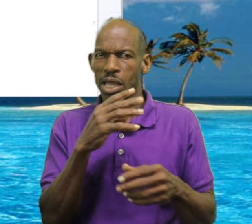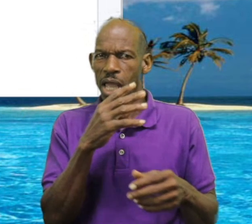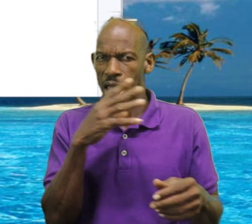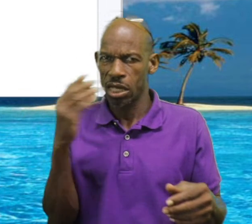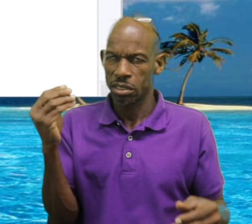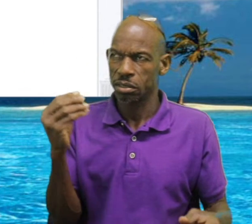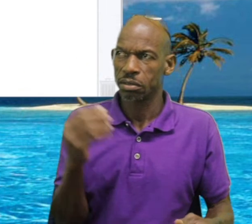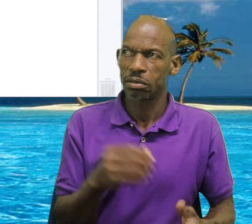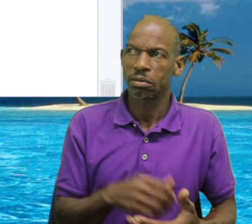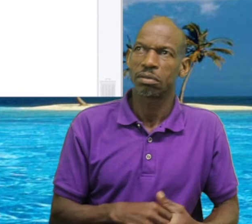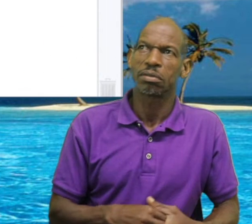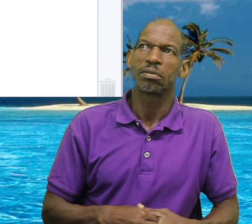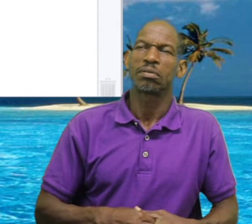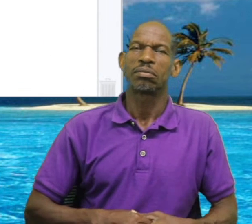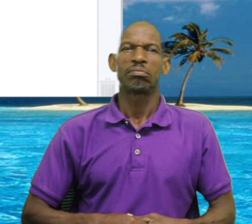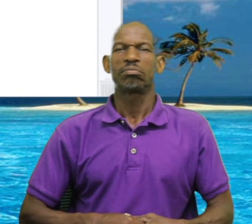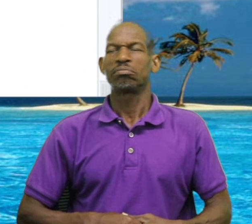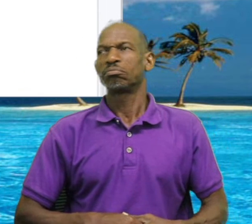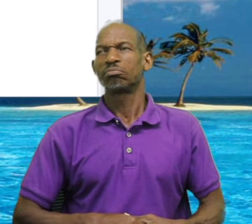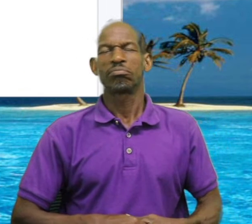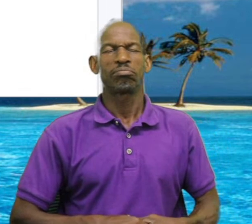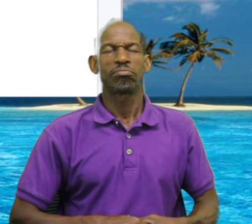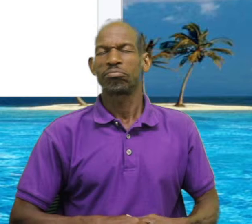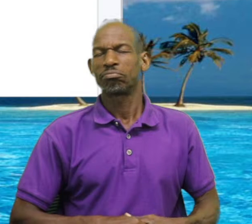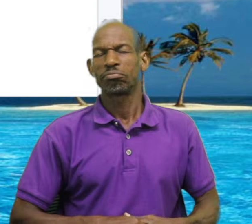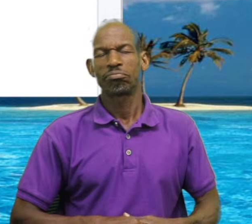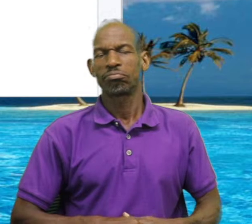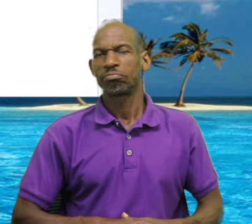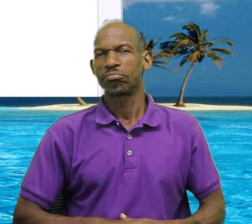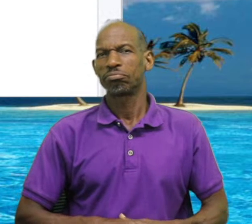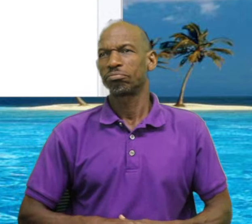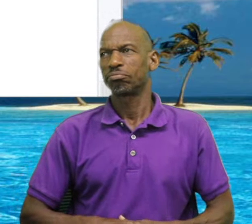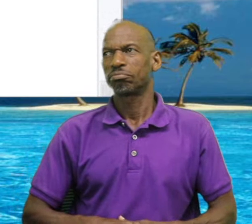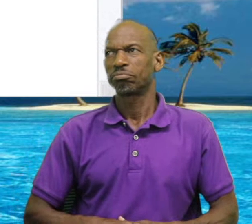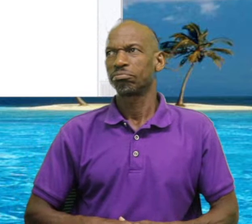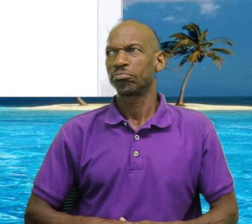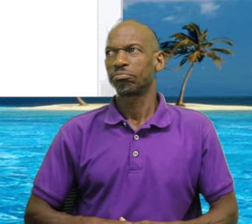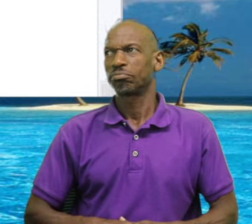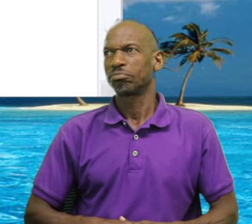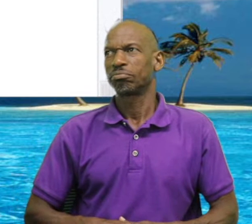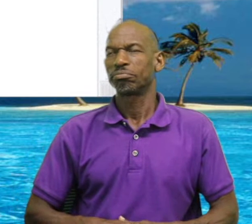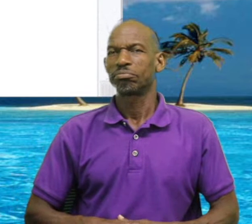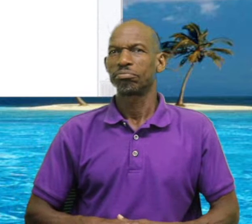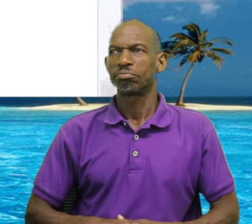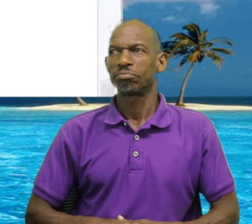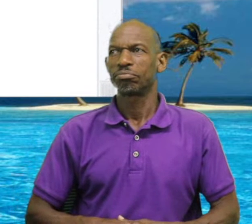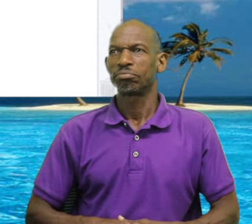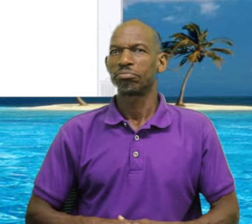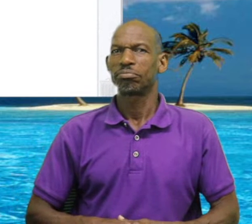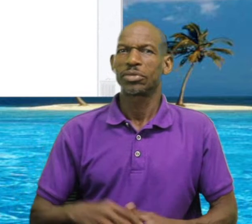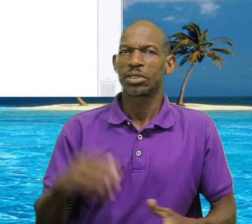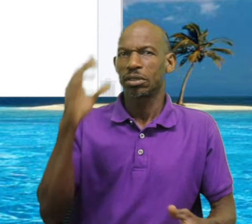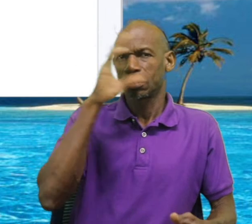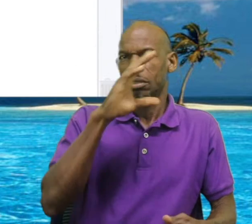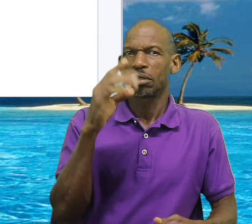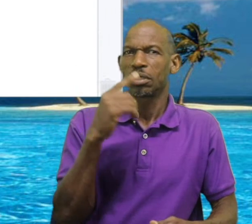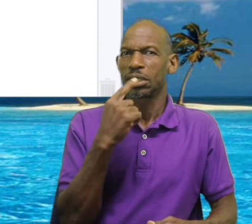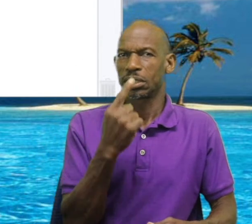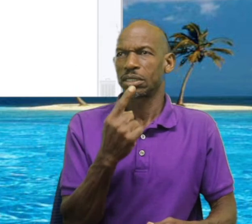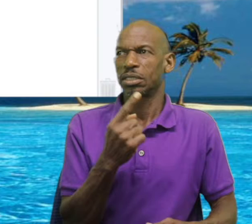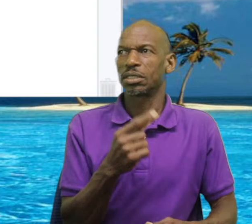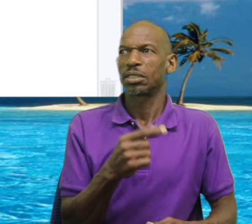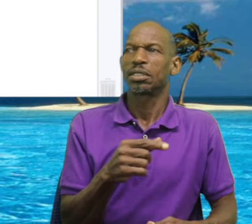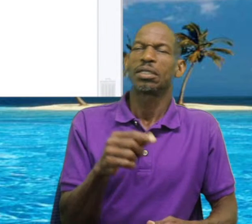answer. You cannot say Jane and sleeping in the bed. And Cheryl told me the right thing. I should